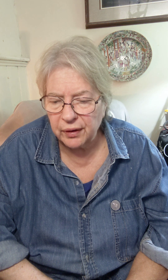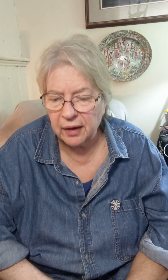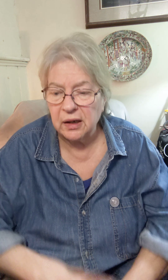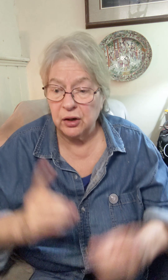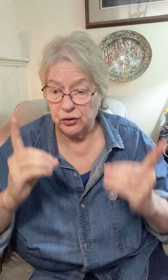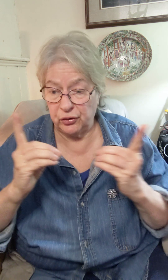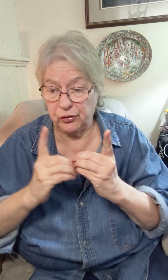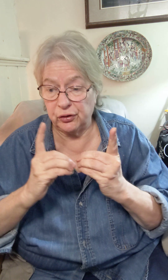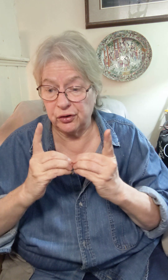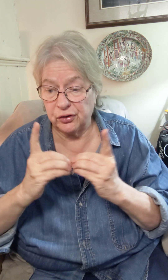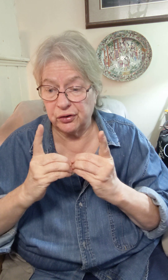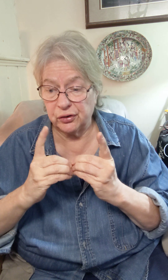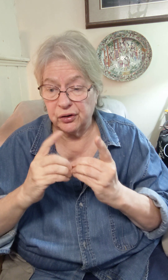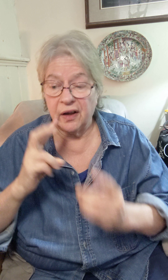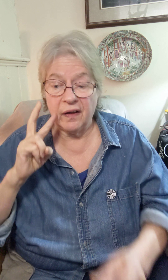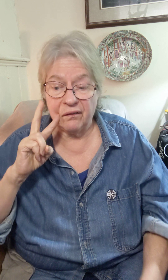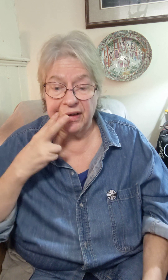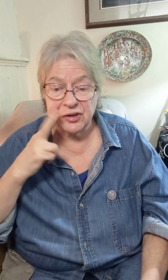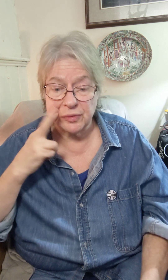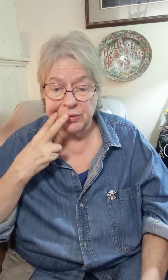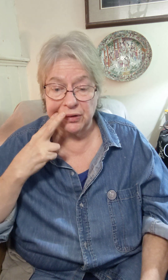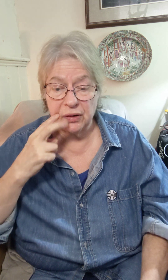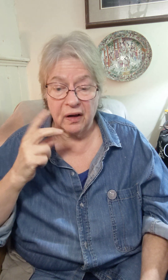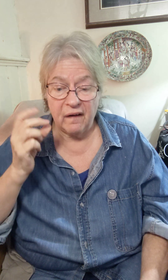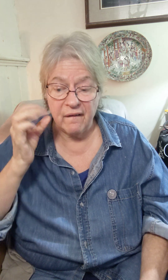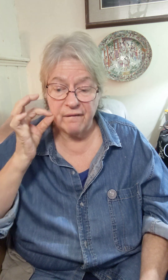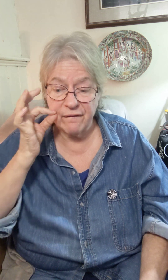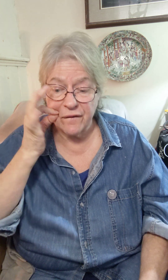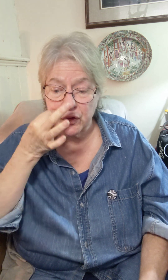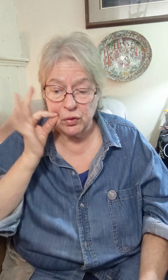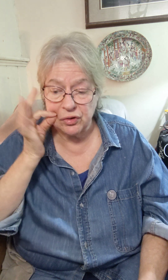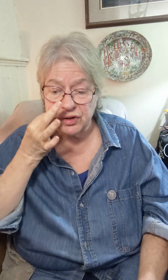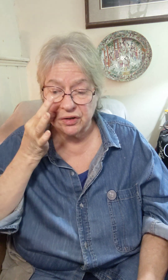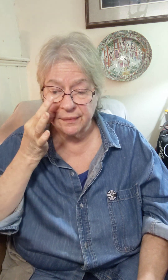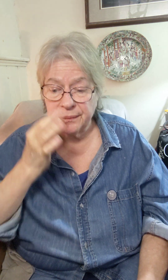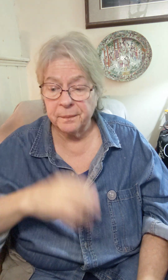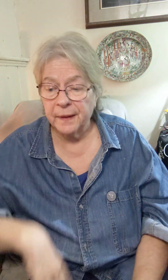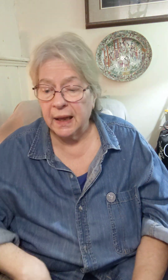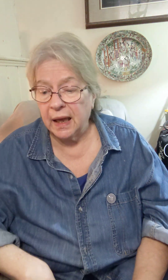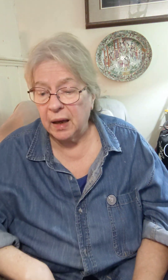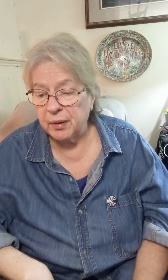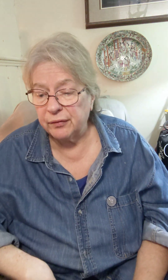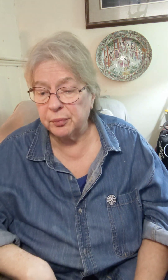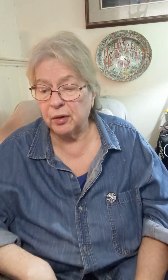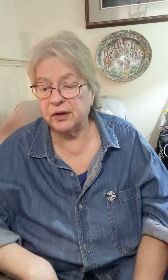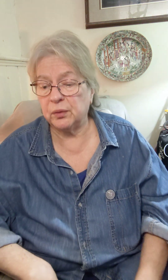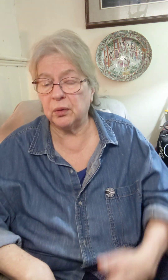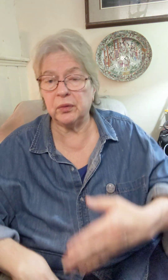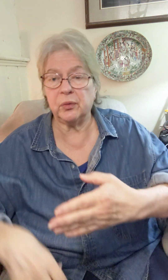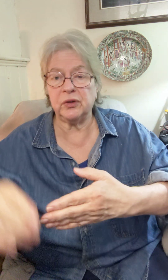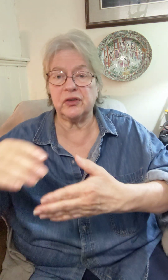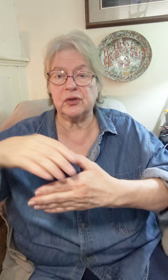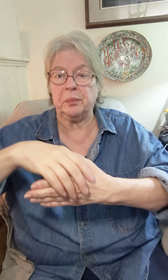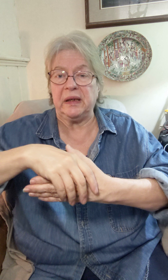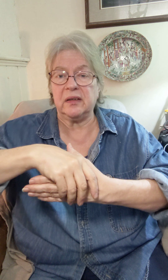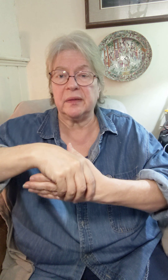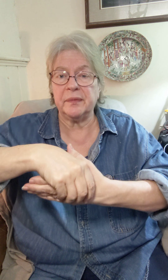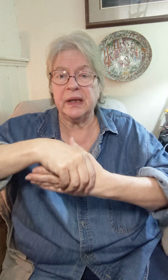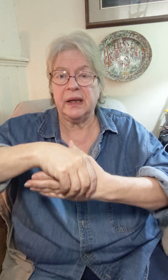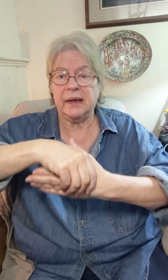that. Dessert, vegetable, fruit. How about for protein? Well, we'll just do meat.